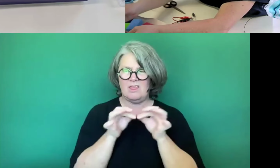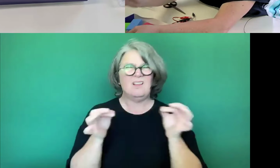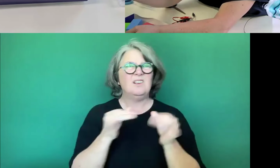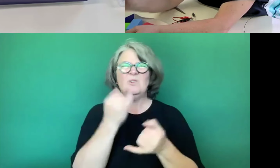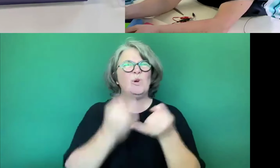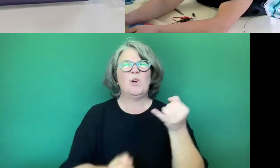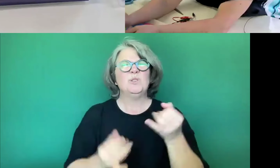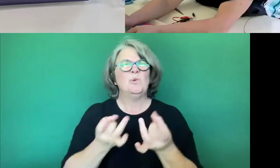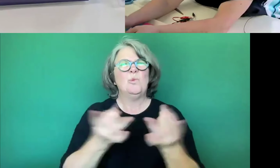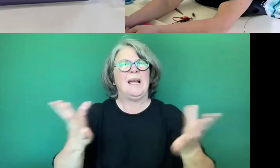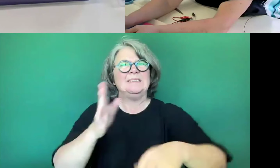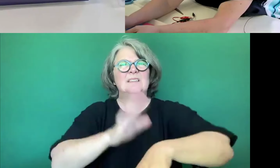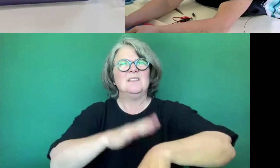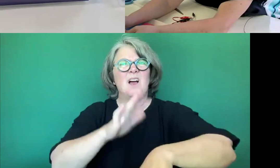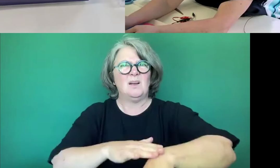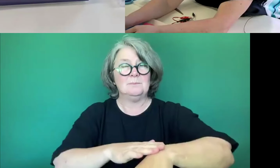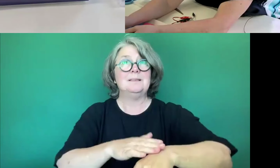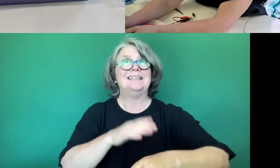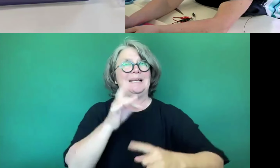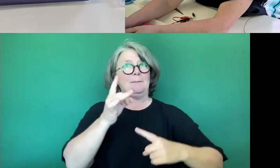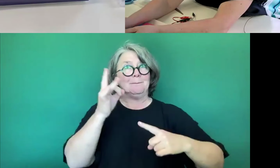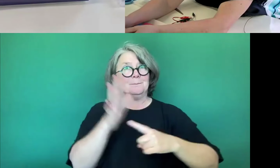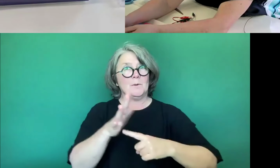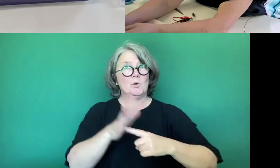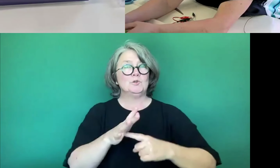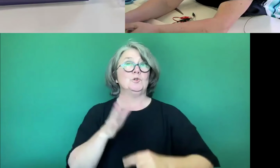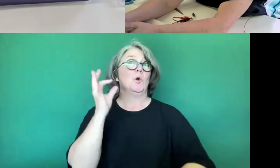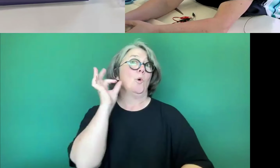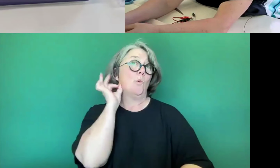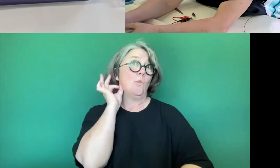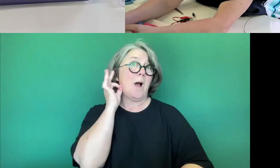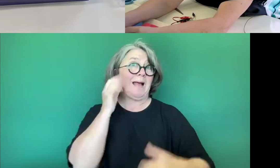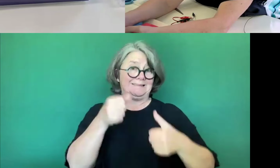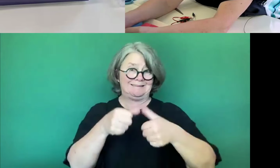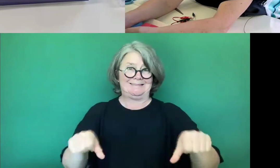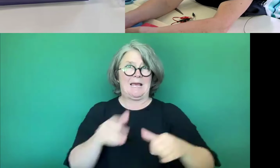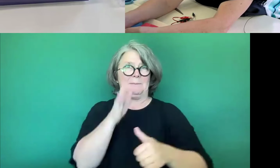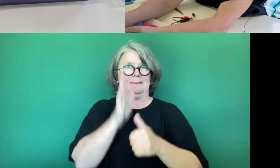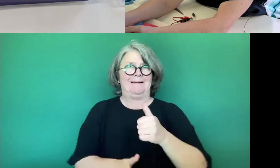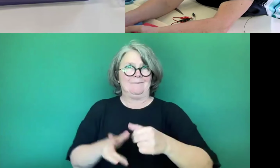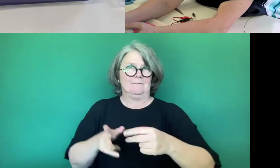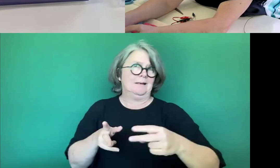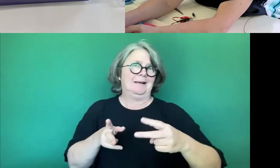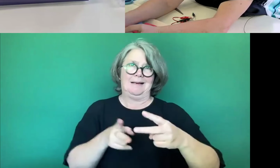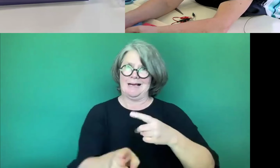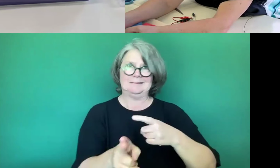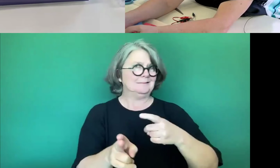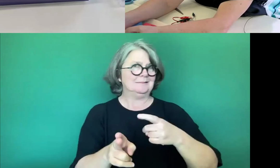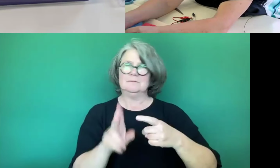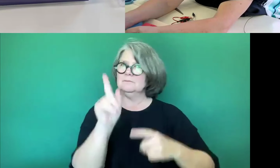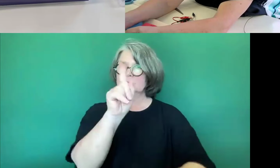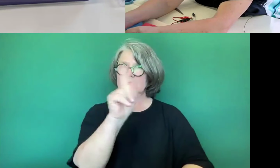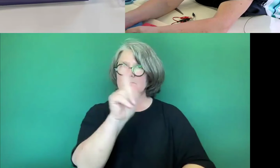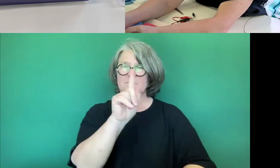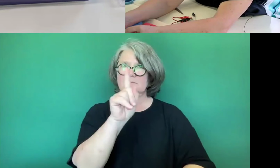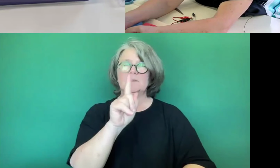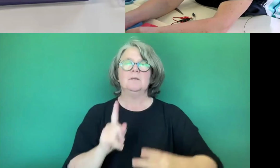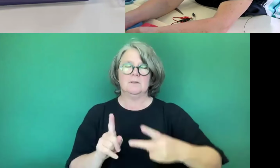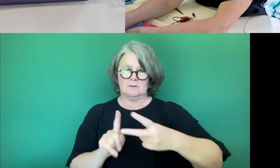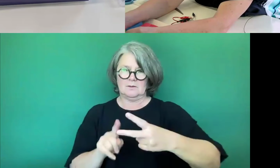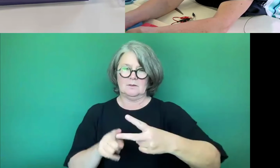Okay, so this is the one thing that you need to know when using this tape. For those who like the technical details,